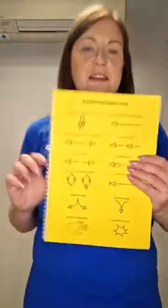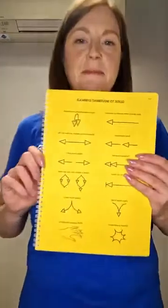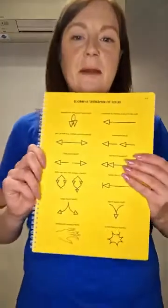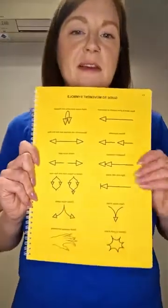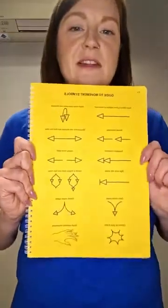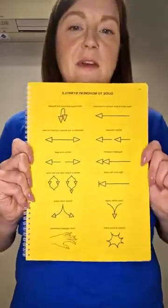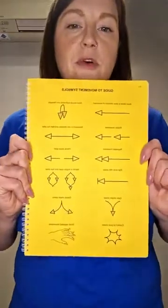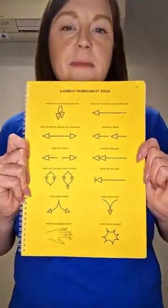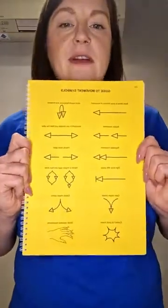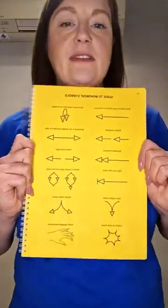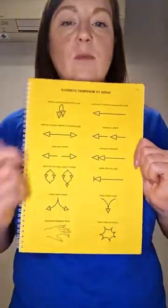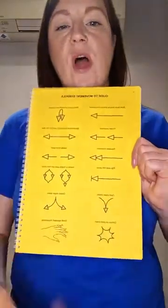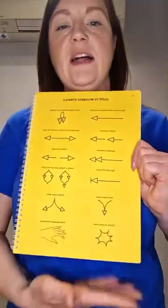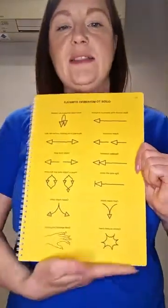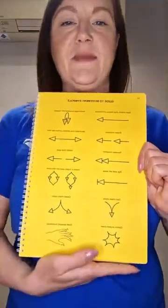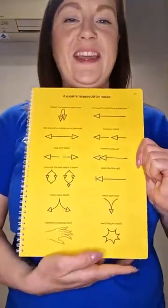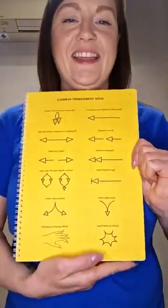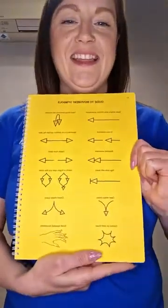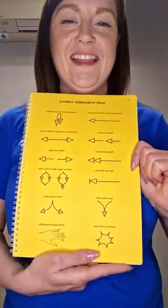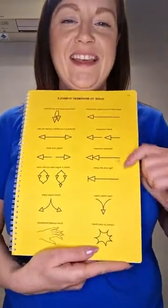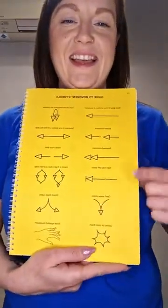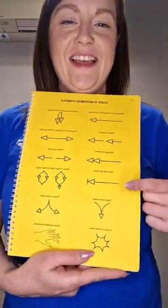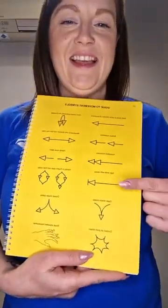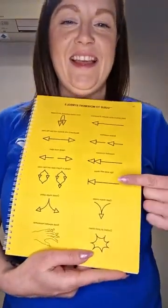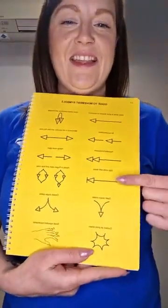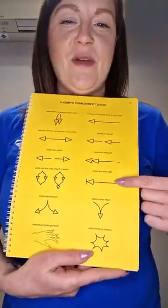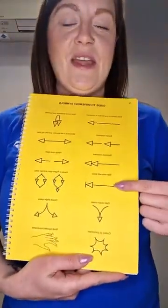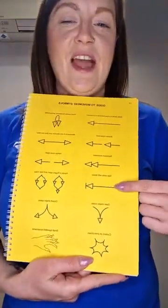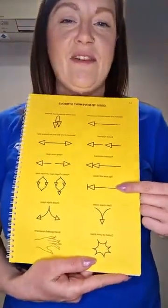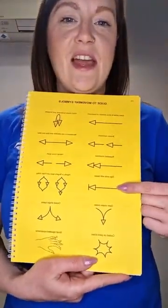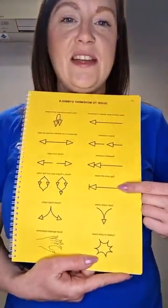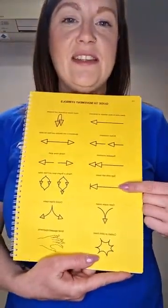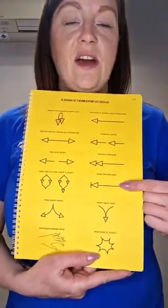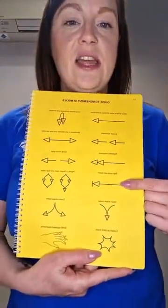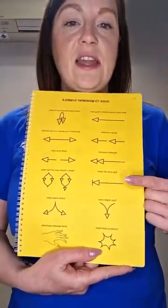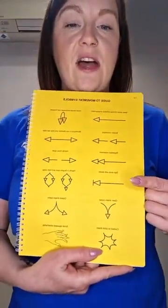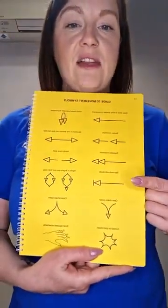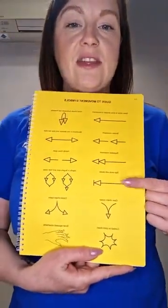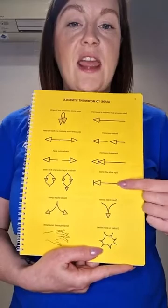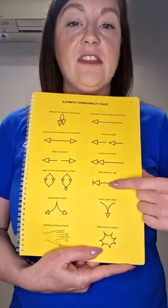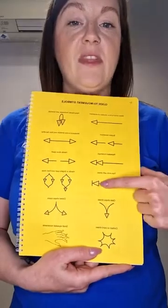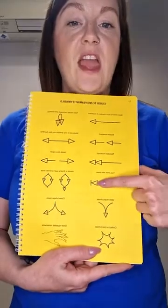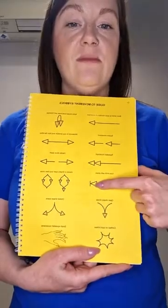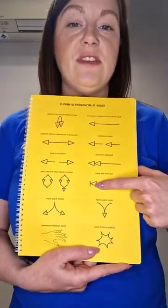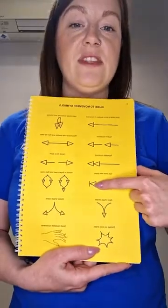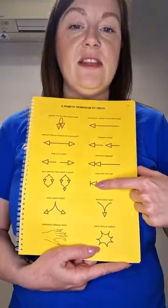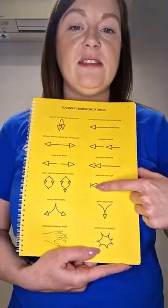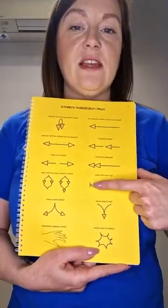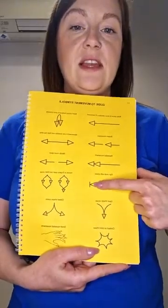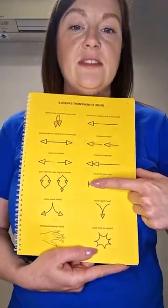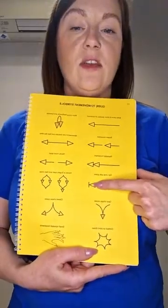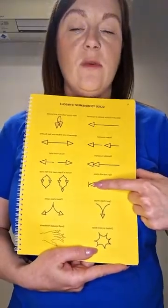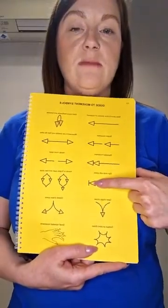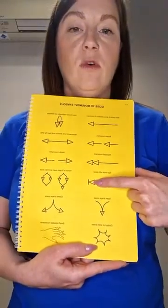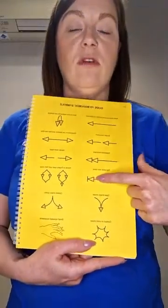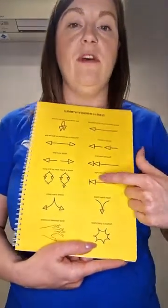I need an octopus and more hands. Then we have a sign that ends with emphasis. So it's more of